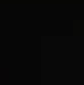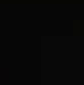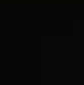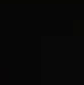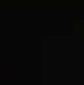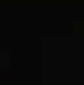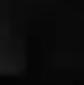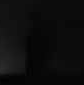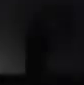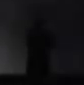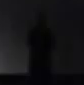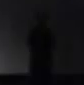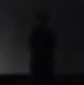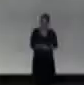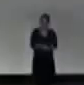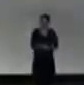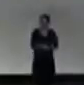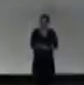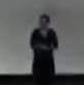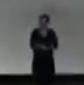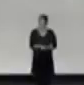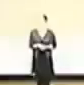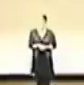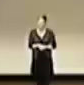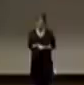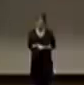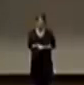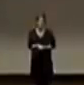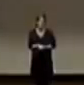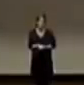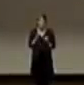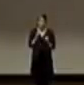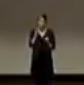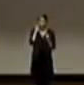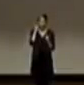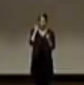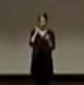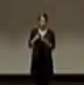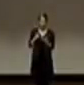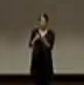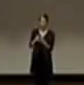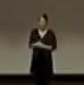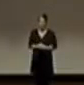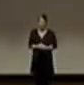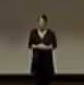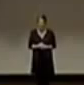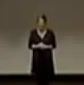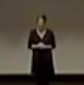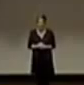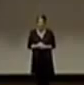What the heck? Have your arguments. I have no idea what that's about.